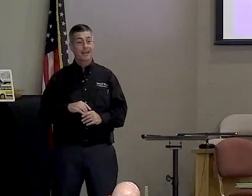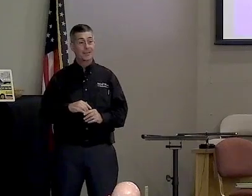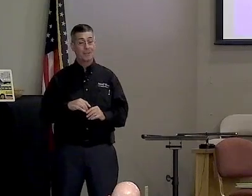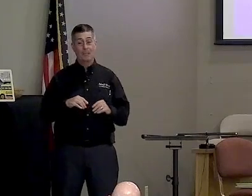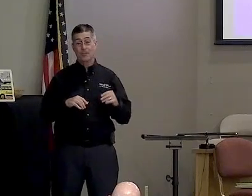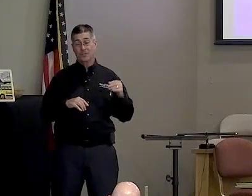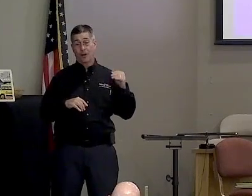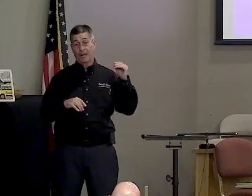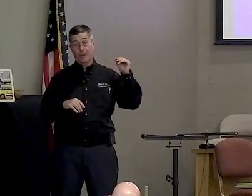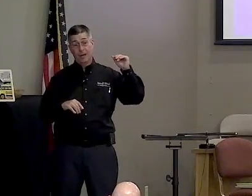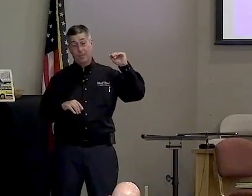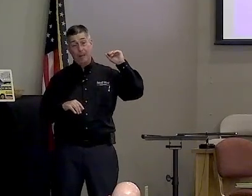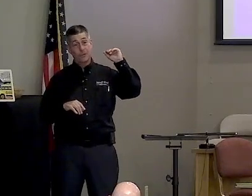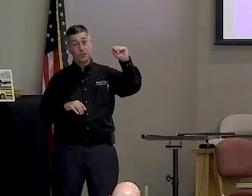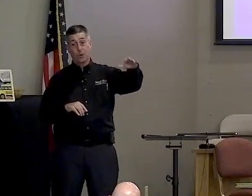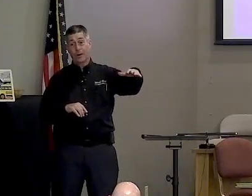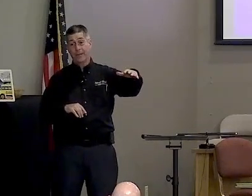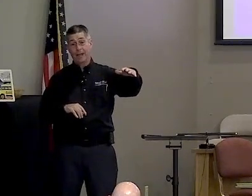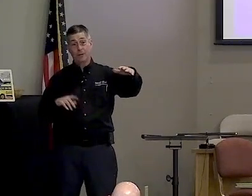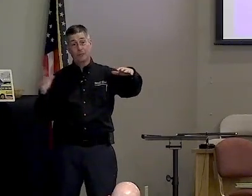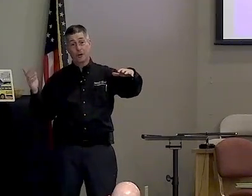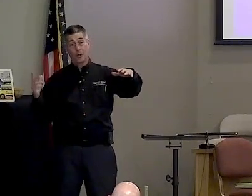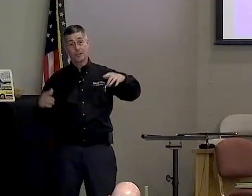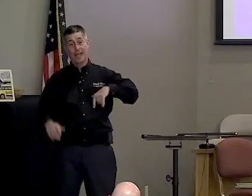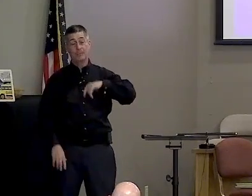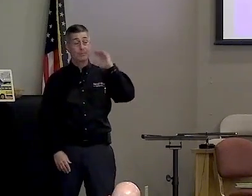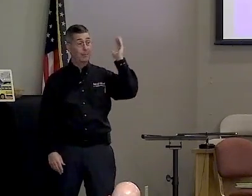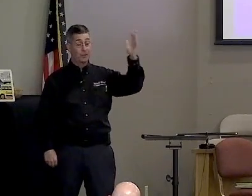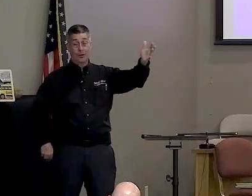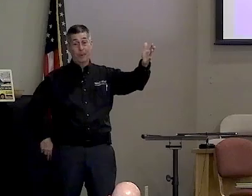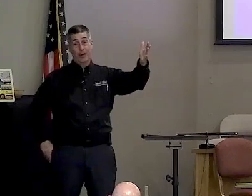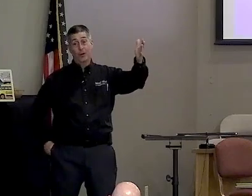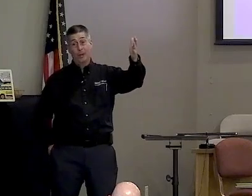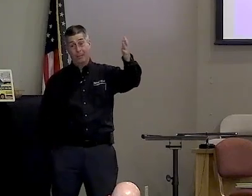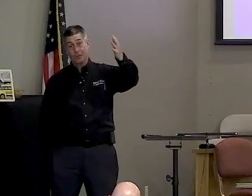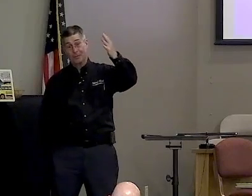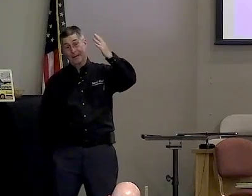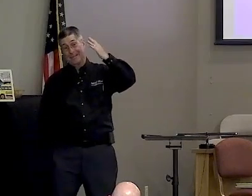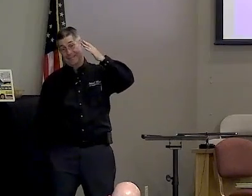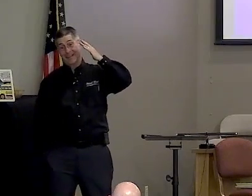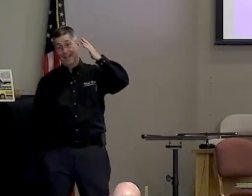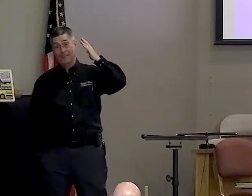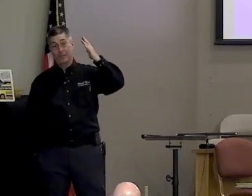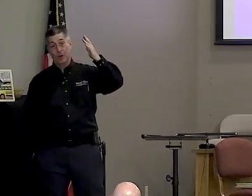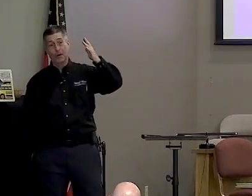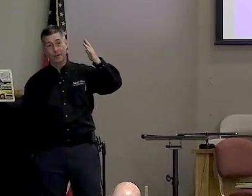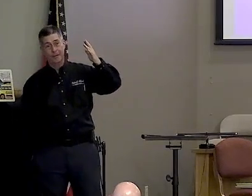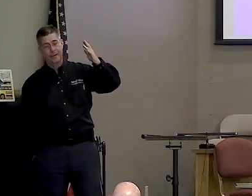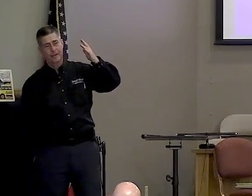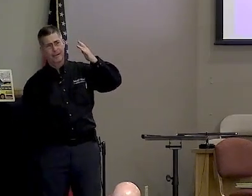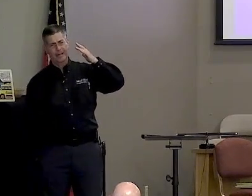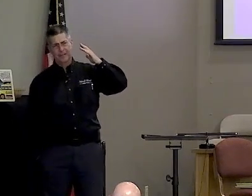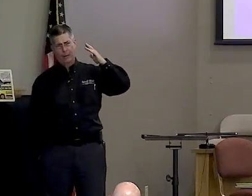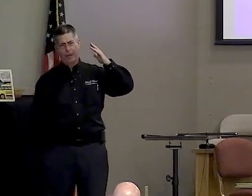Sometimes he's talking about a Bible story that I've known for a long time. Sometimes he's talking about a new Bible story that I've never heard, at least that way.